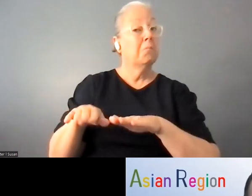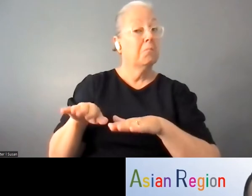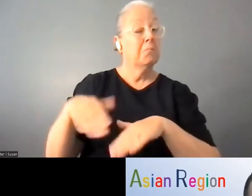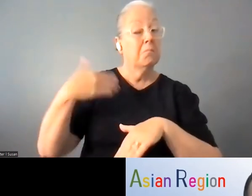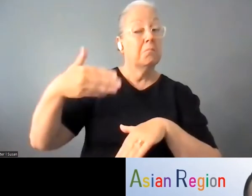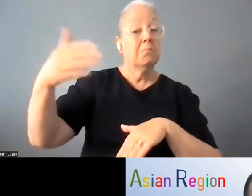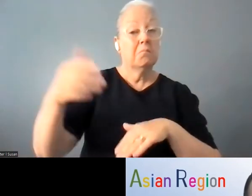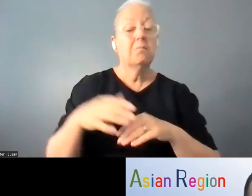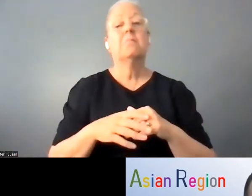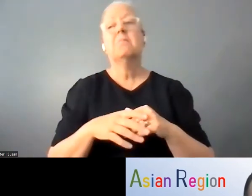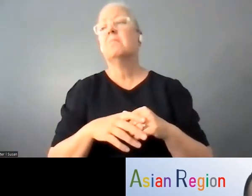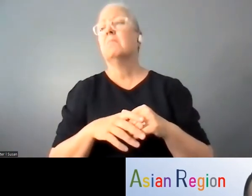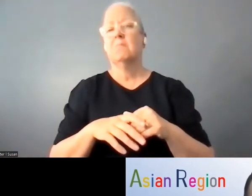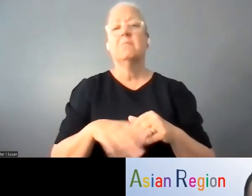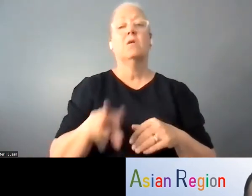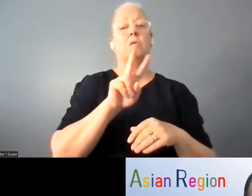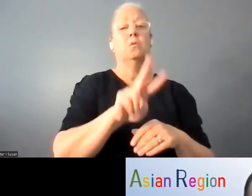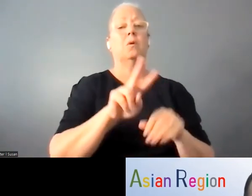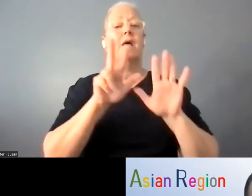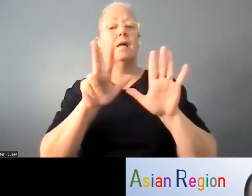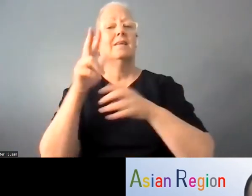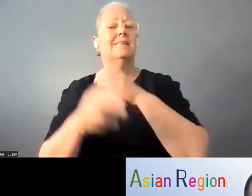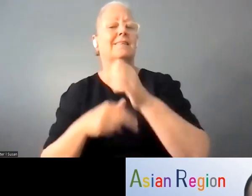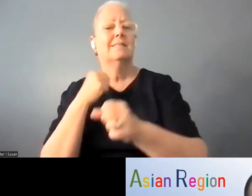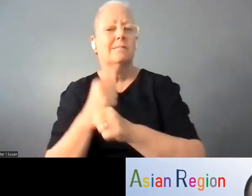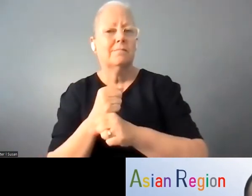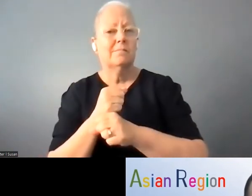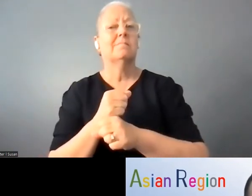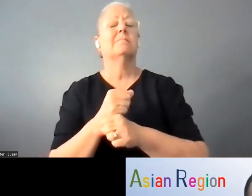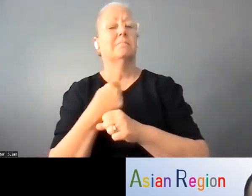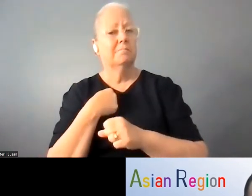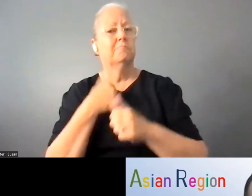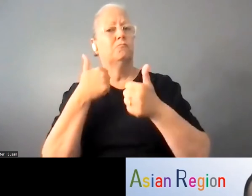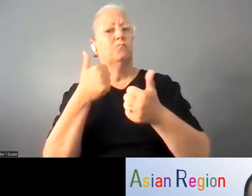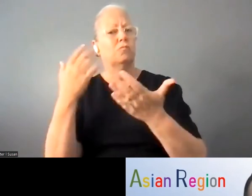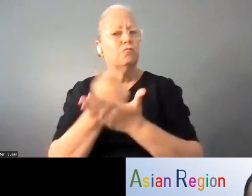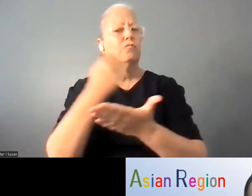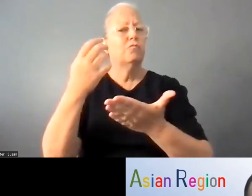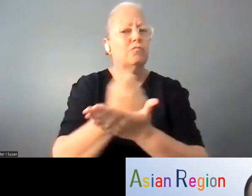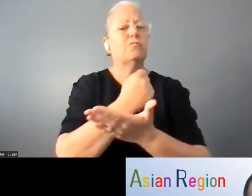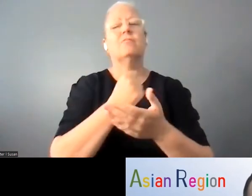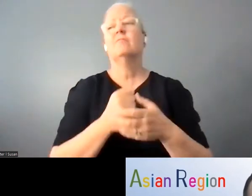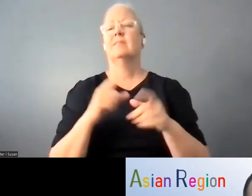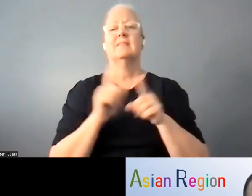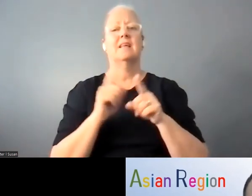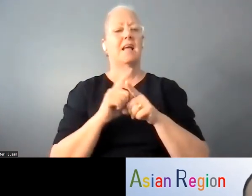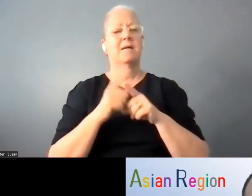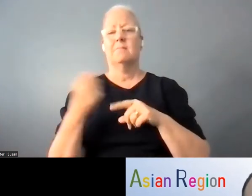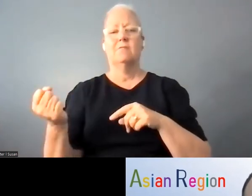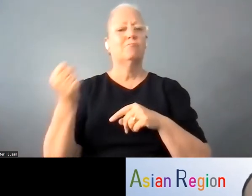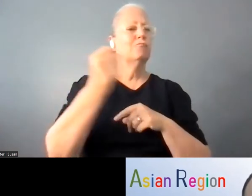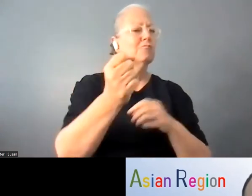last 28 years, we have been successful in, you know, mainstreaming and making